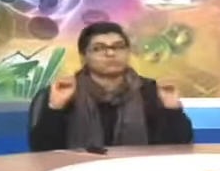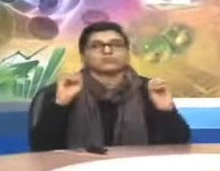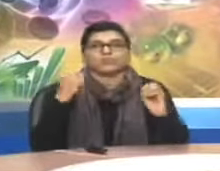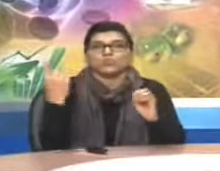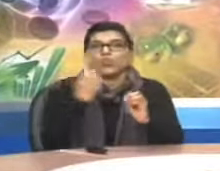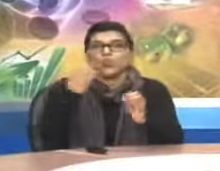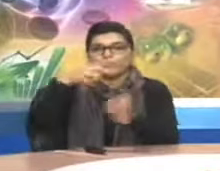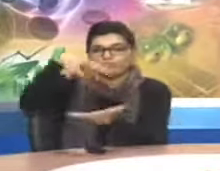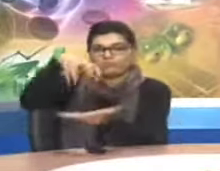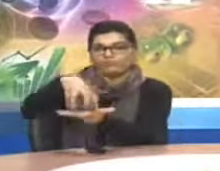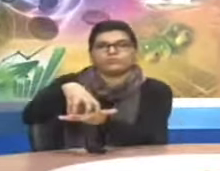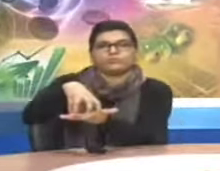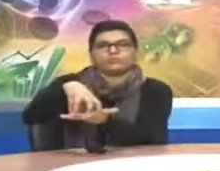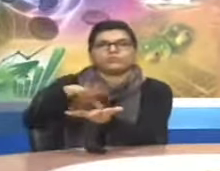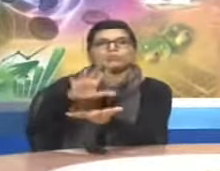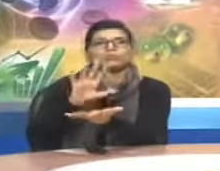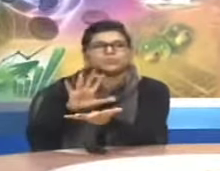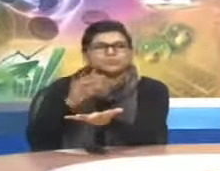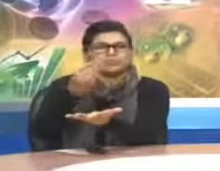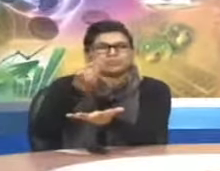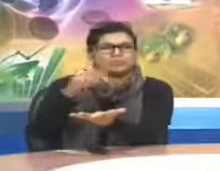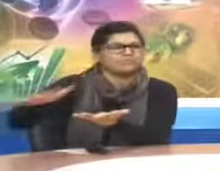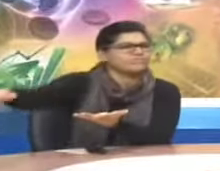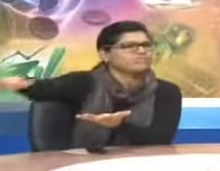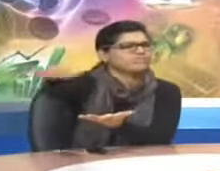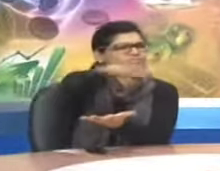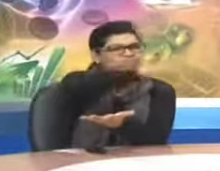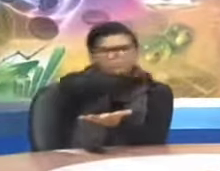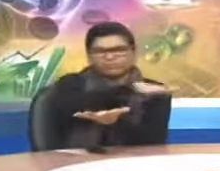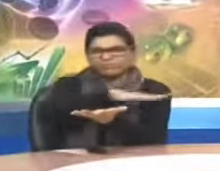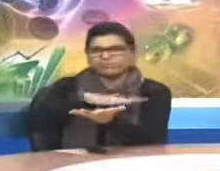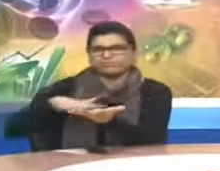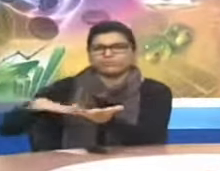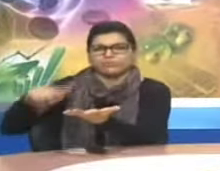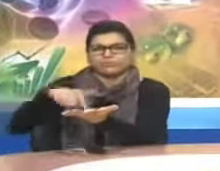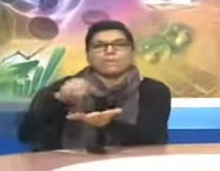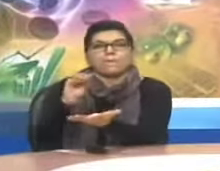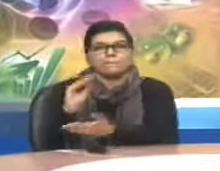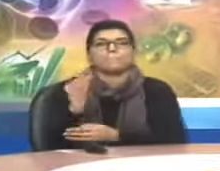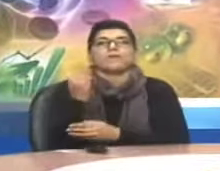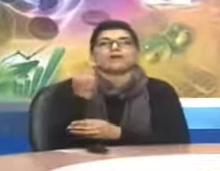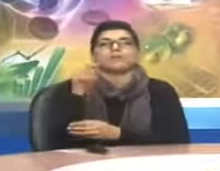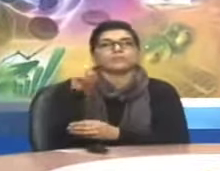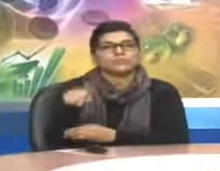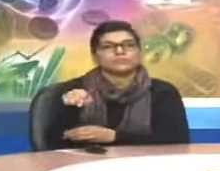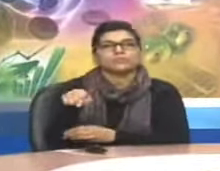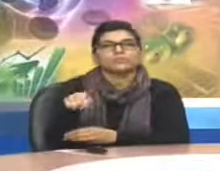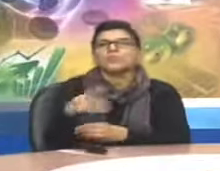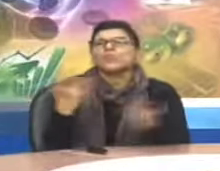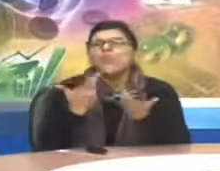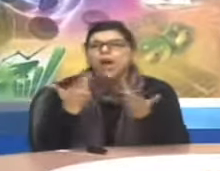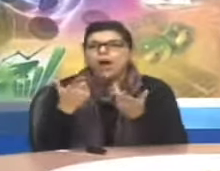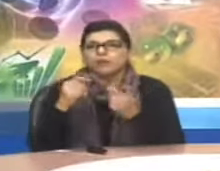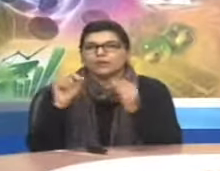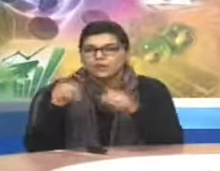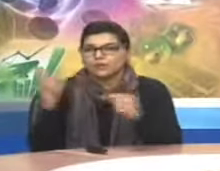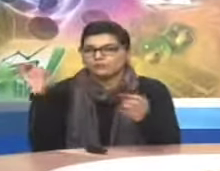transport it to the remote places, and where it is incinerated or composted